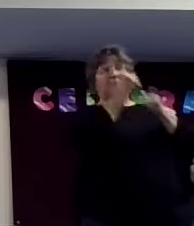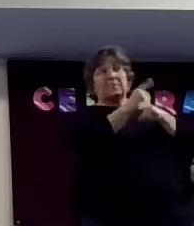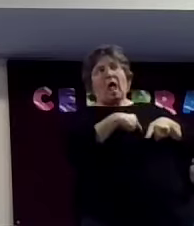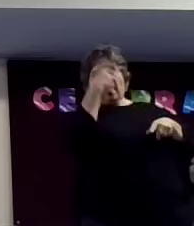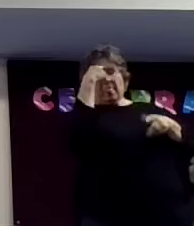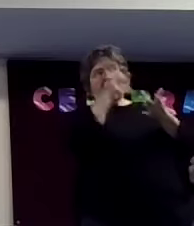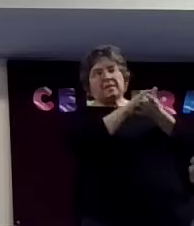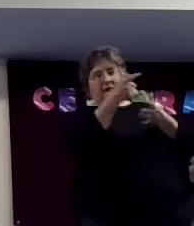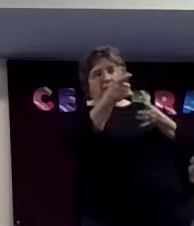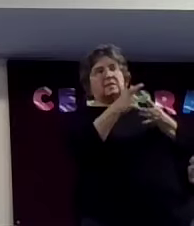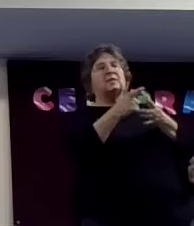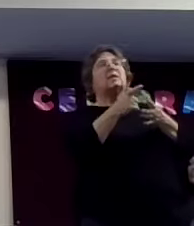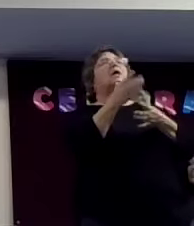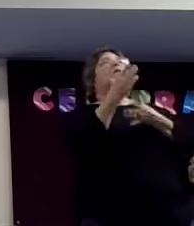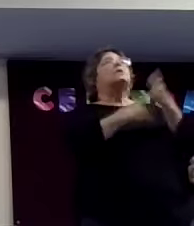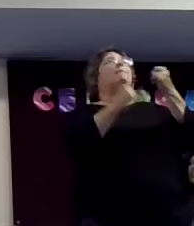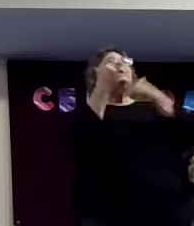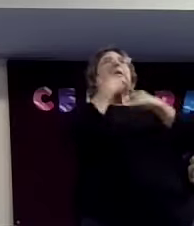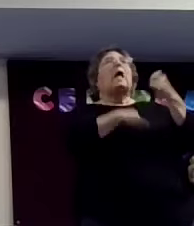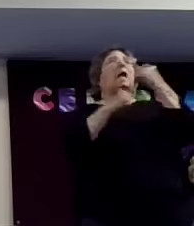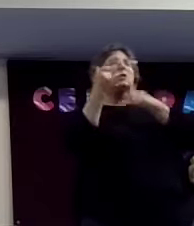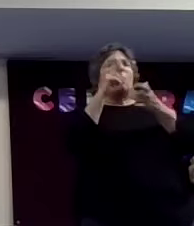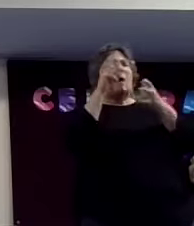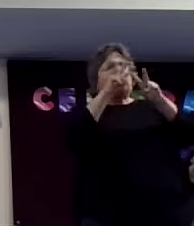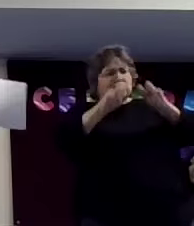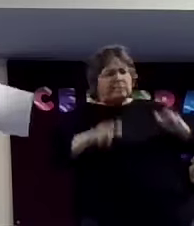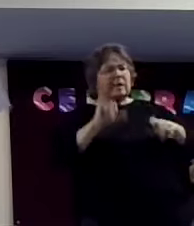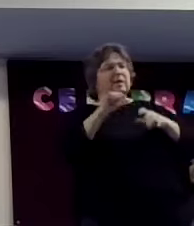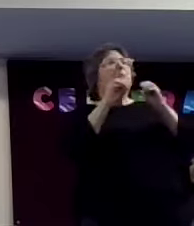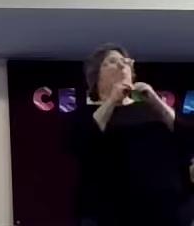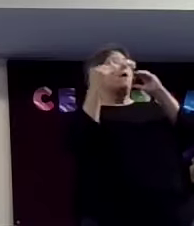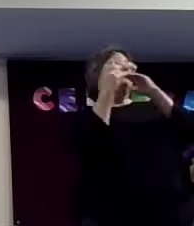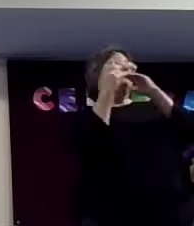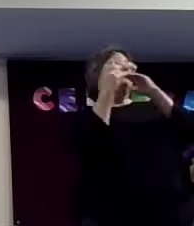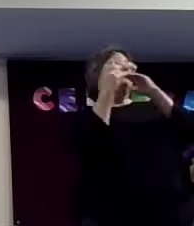and I think those are discrepancies that absolutely need to be looked at, so it's more fair and equitable.